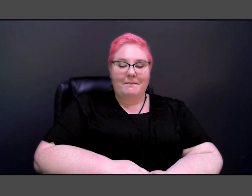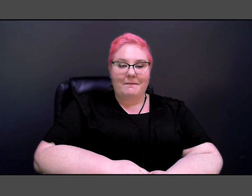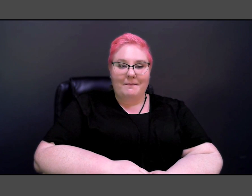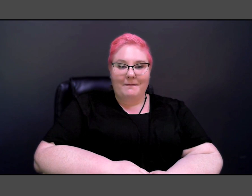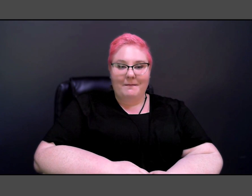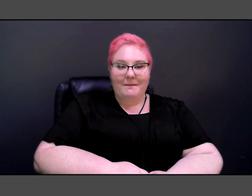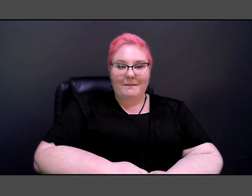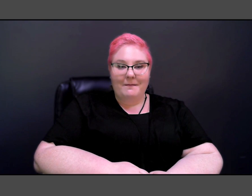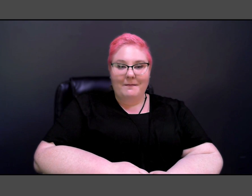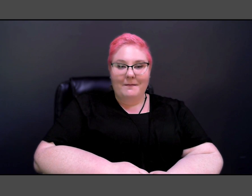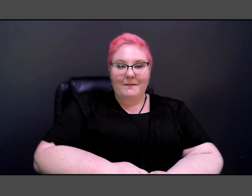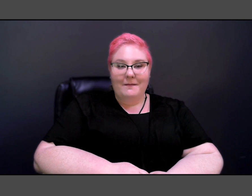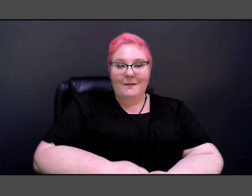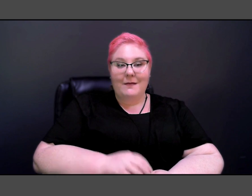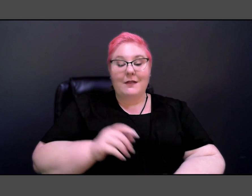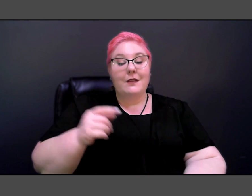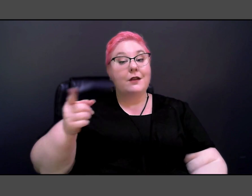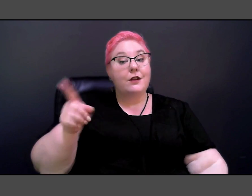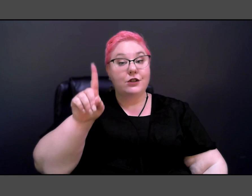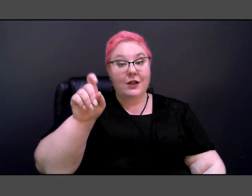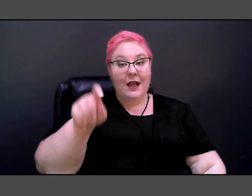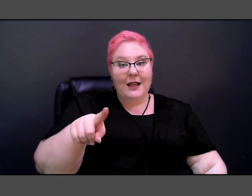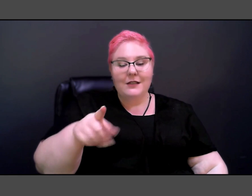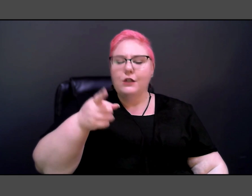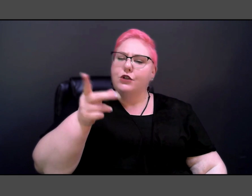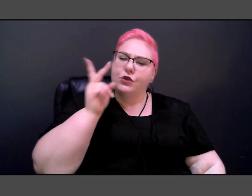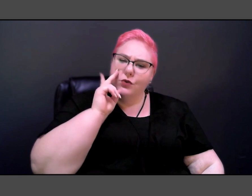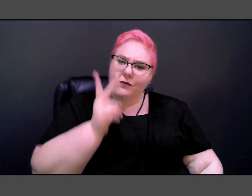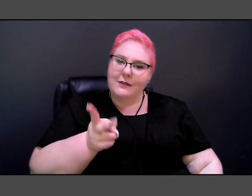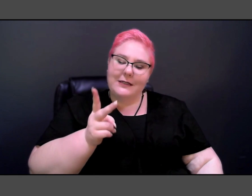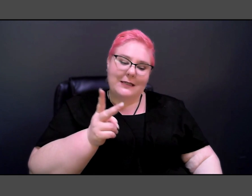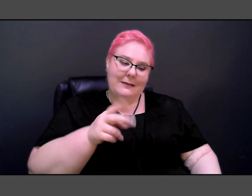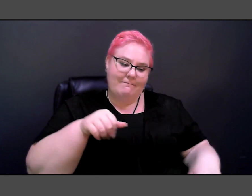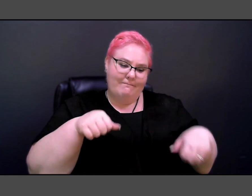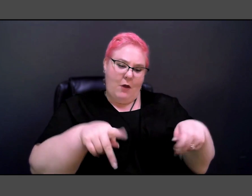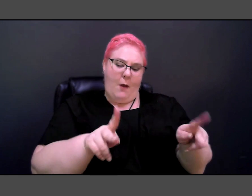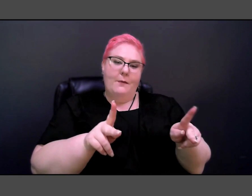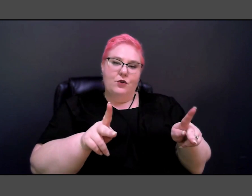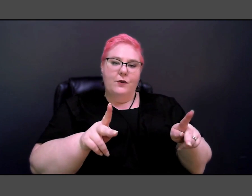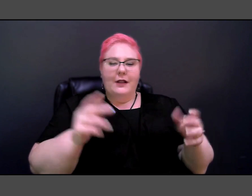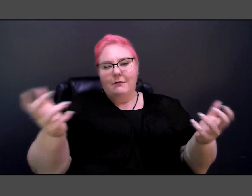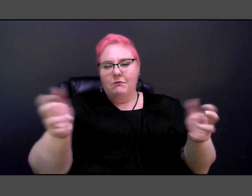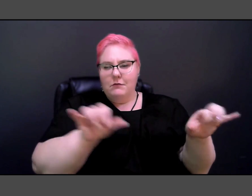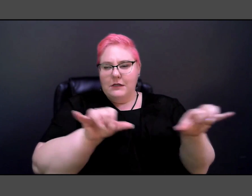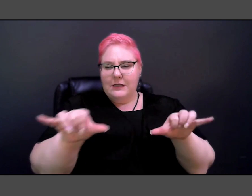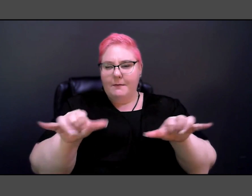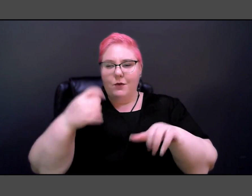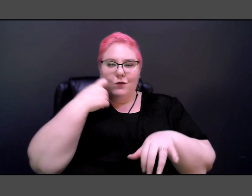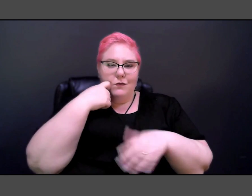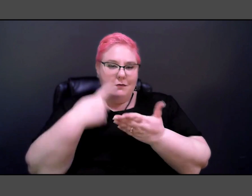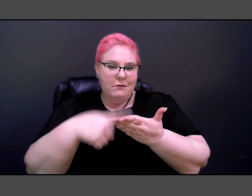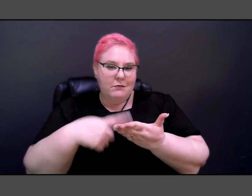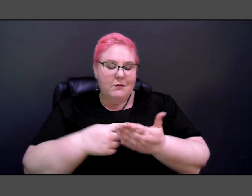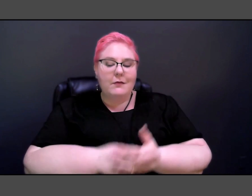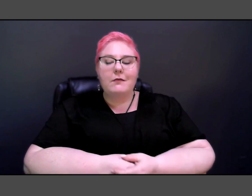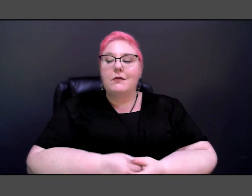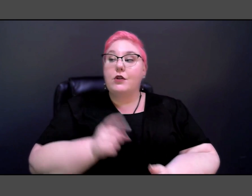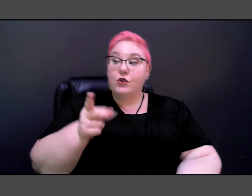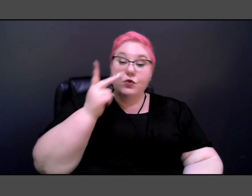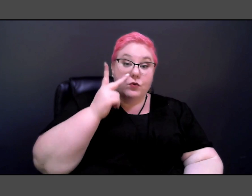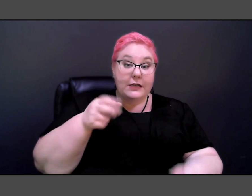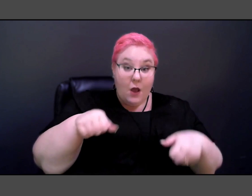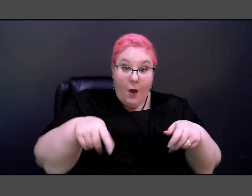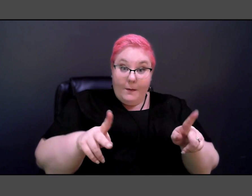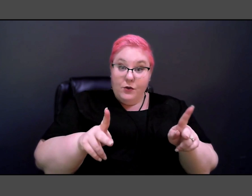who asks, do you see opportunities, and this sort of picks up with a little bit of what we talked about earlier, do you see opportunities for